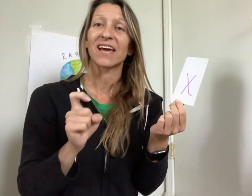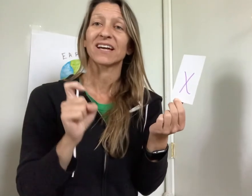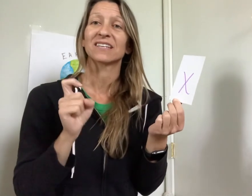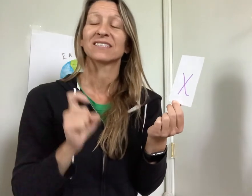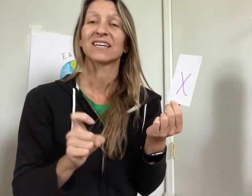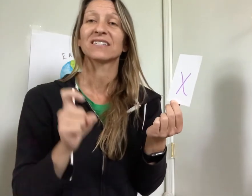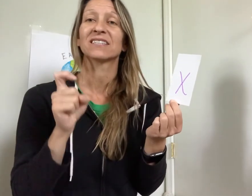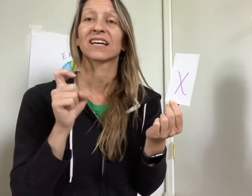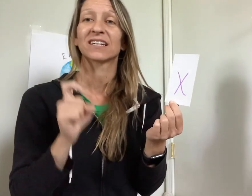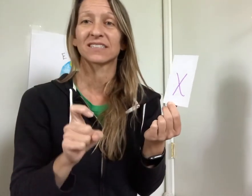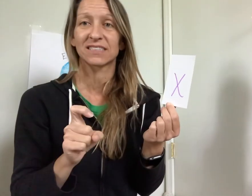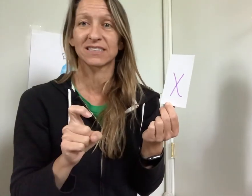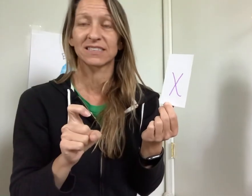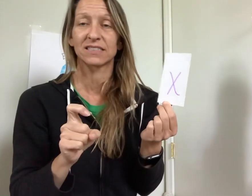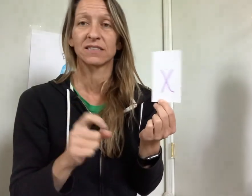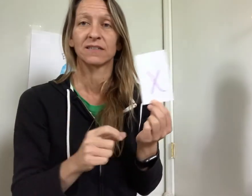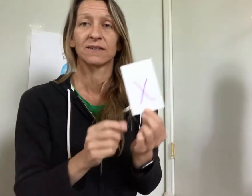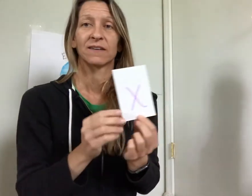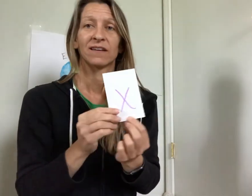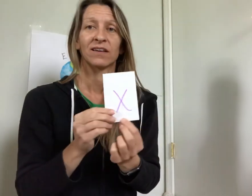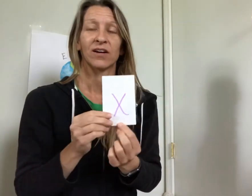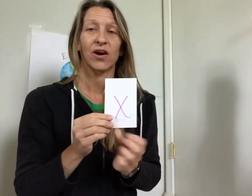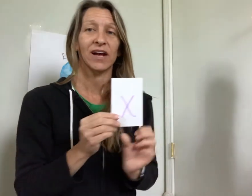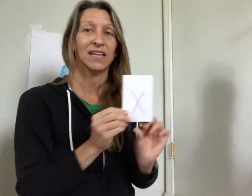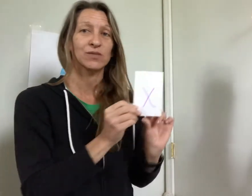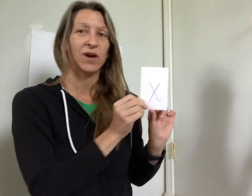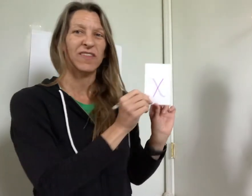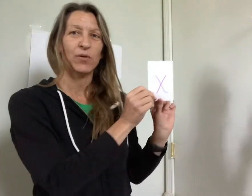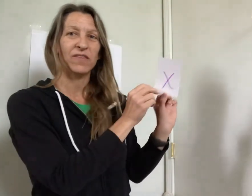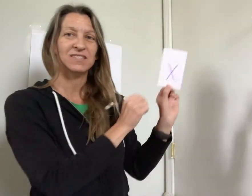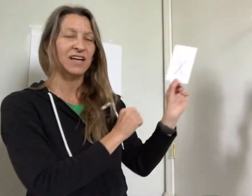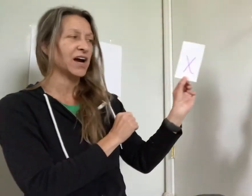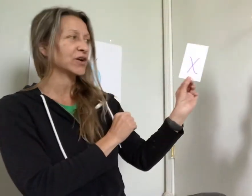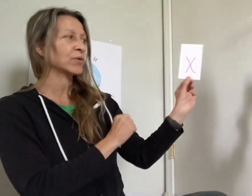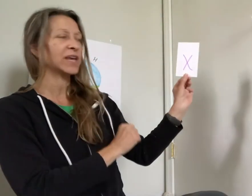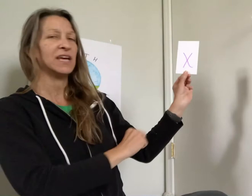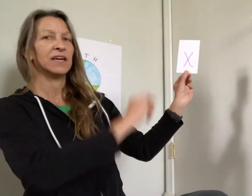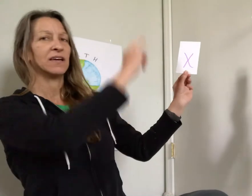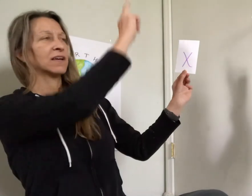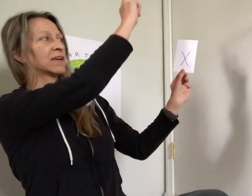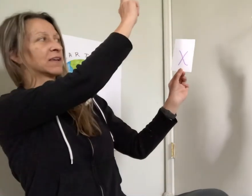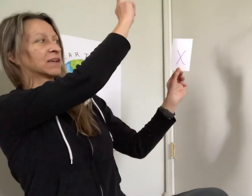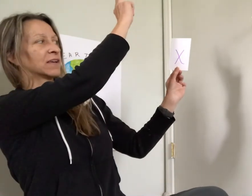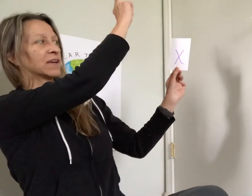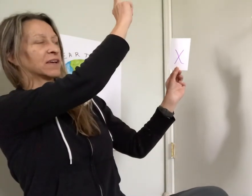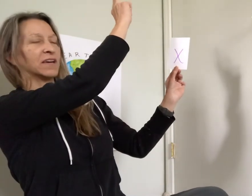X says X. All right, let's write that one in the sky. Are you ready?